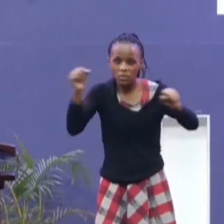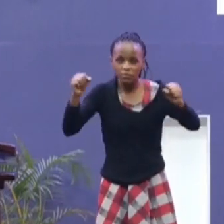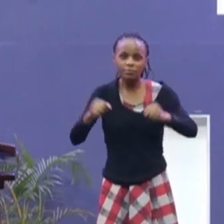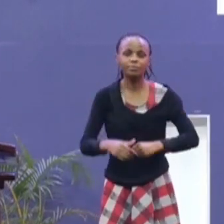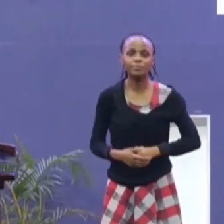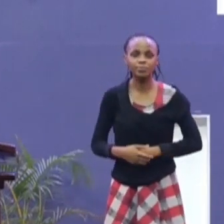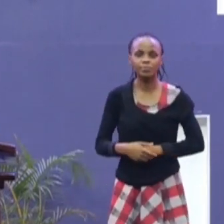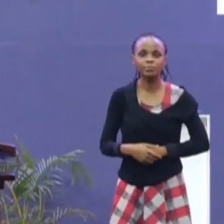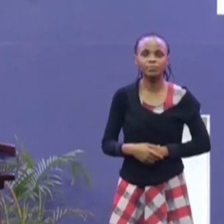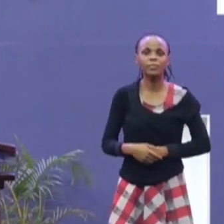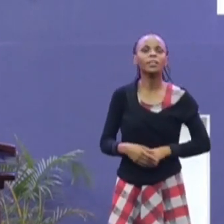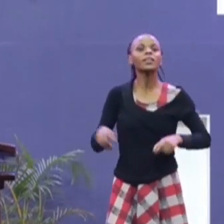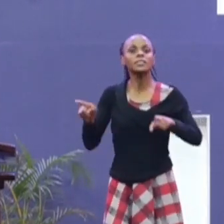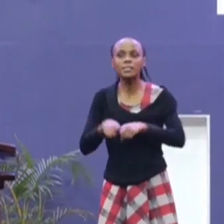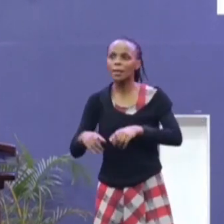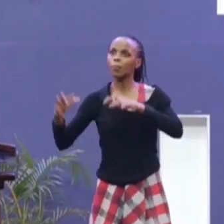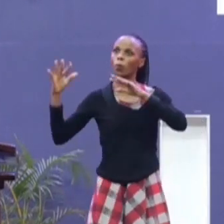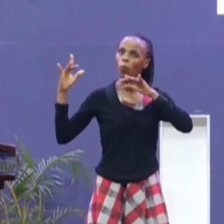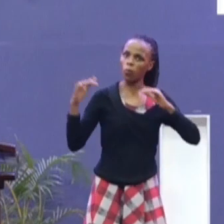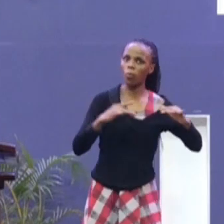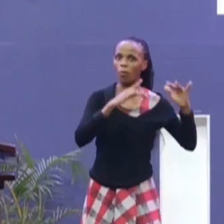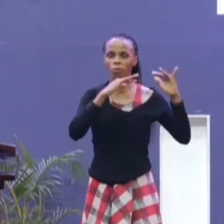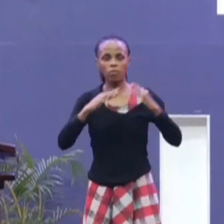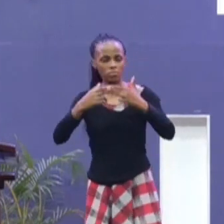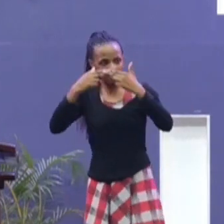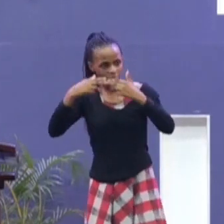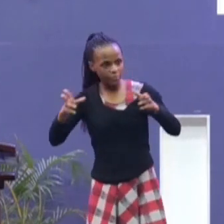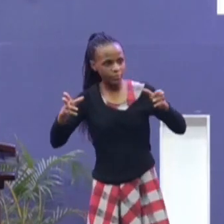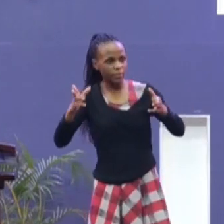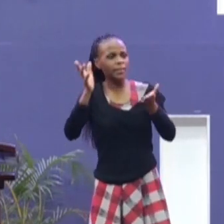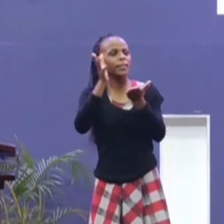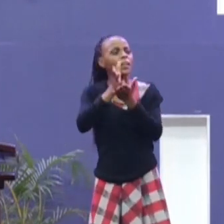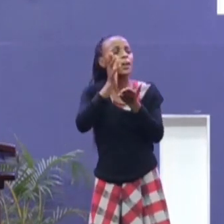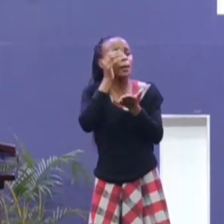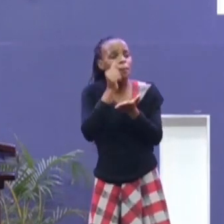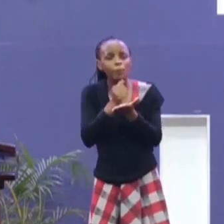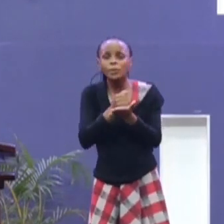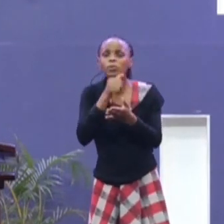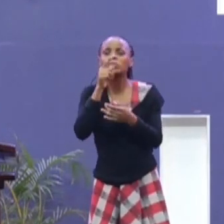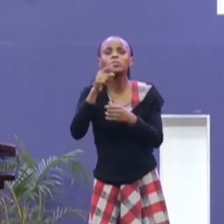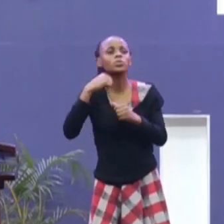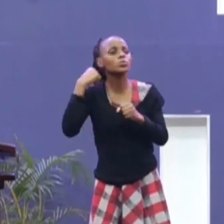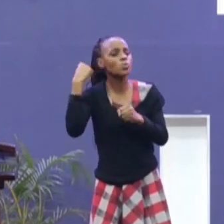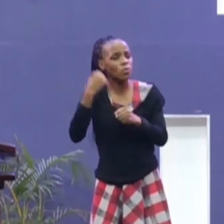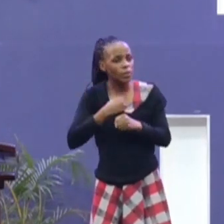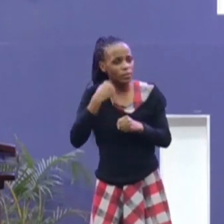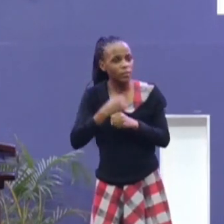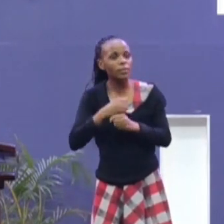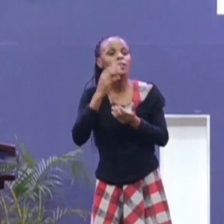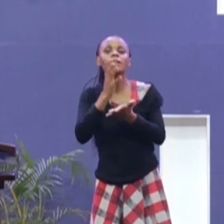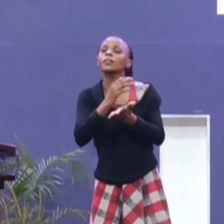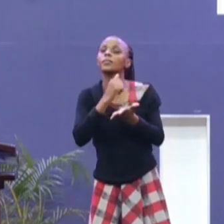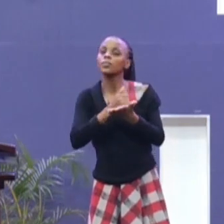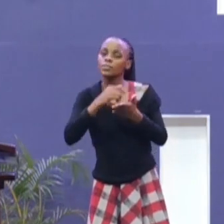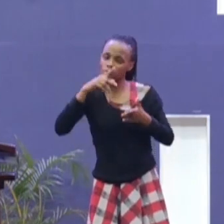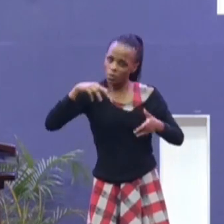salvation, then the battle begins. Awolutayo ne lutandika. Because you are walking